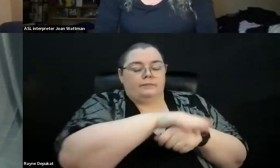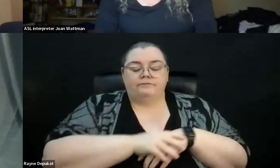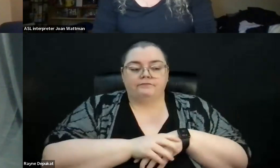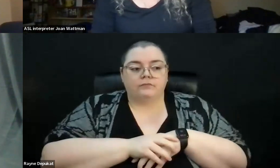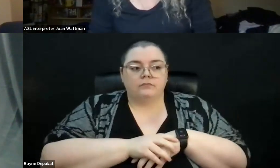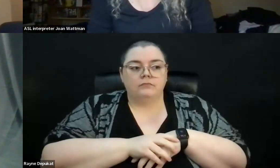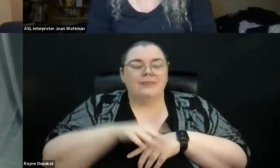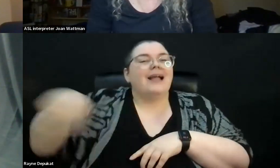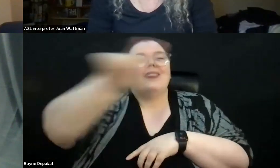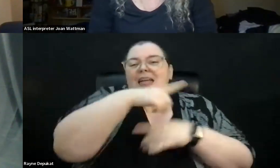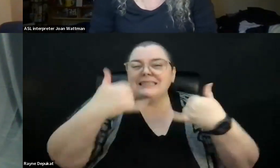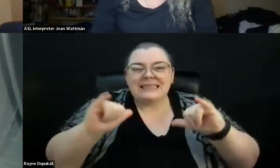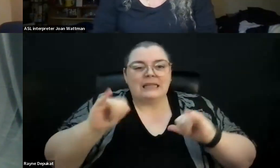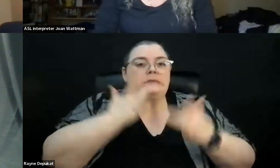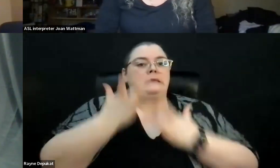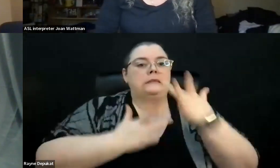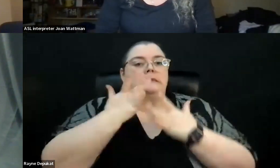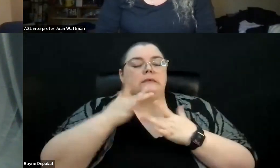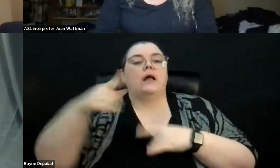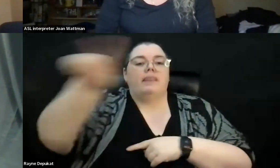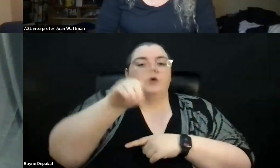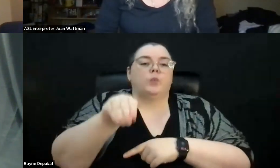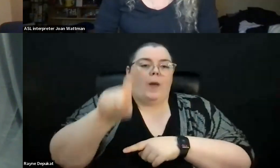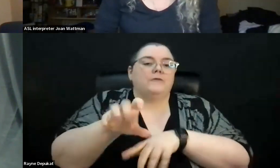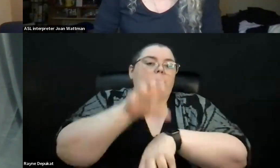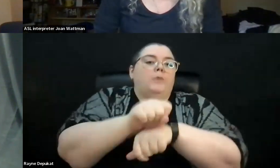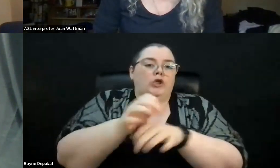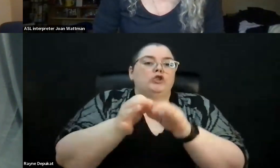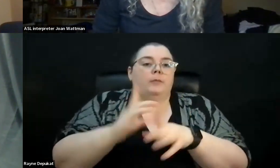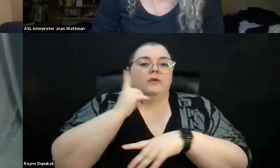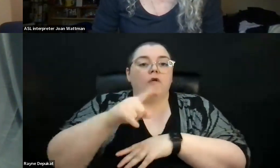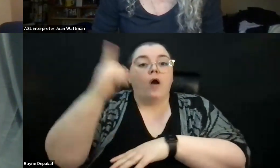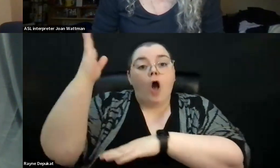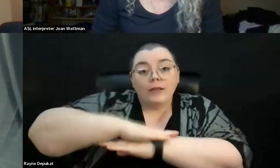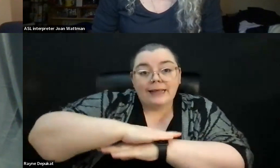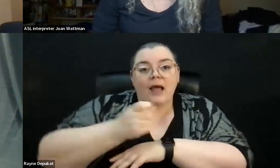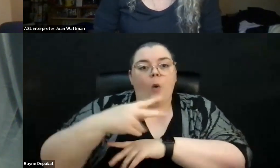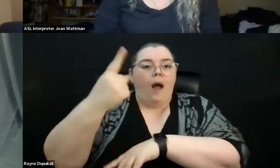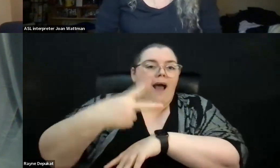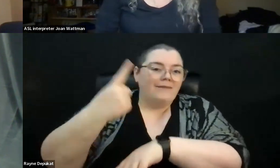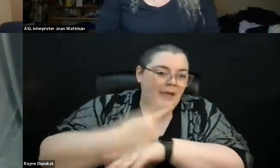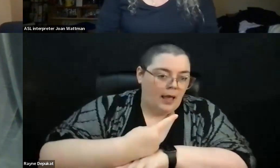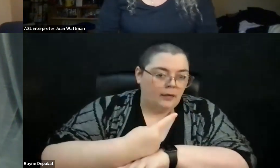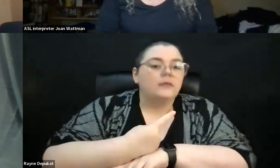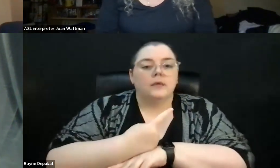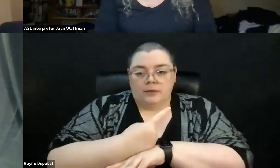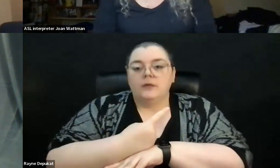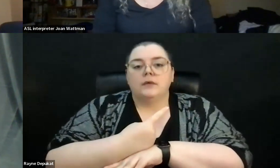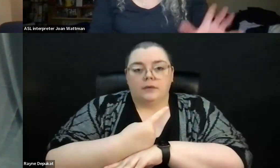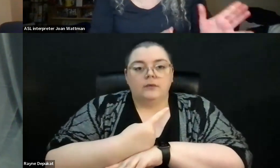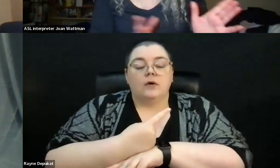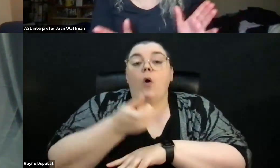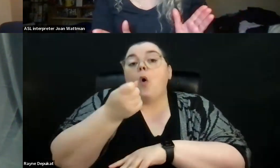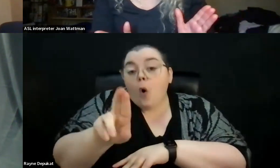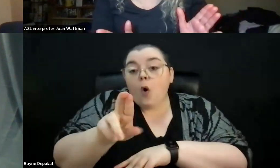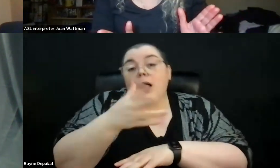states, they might actually have sufficient number of interpreters. They are still having a difficulty. Very often they'll book interpreters